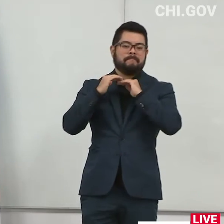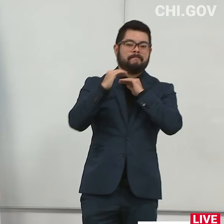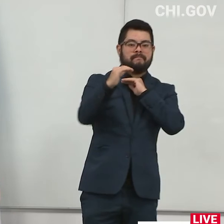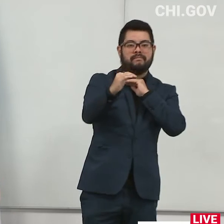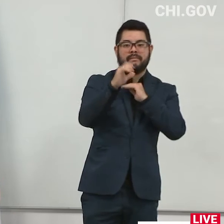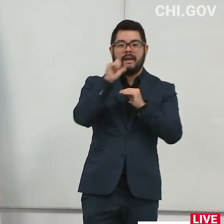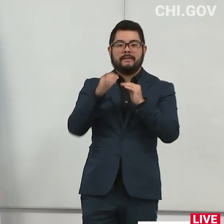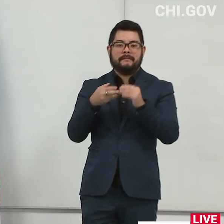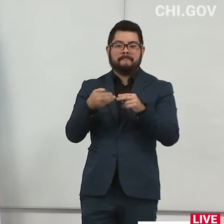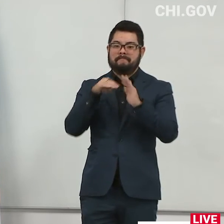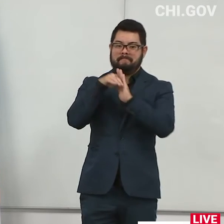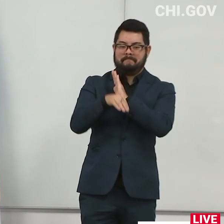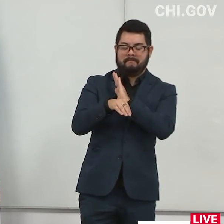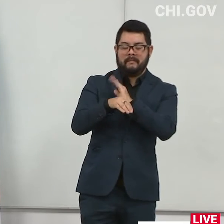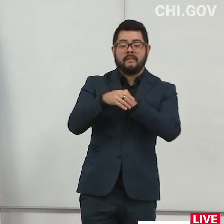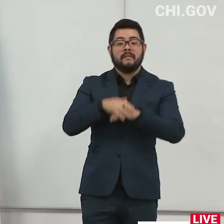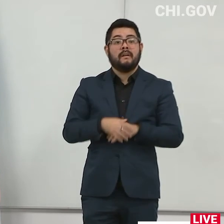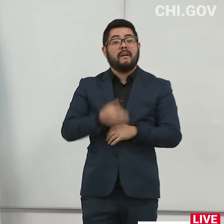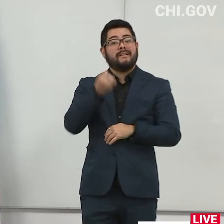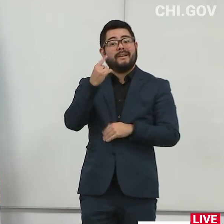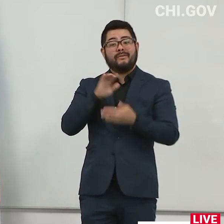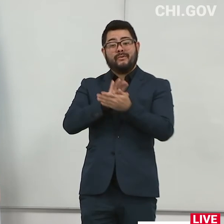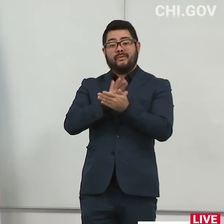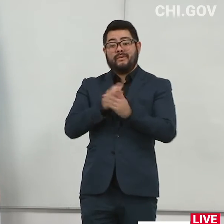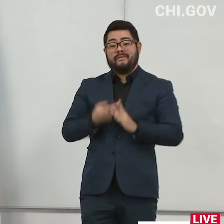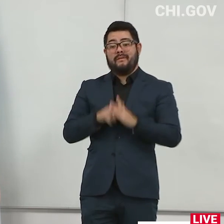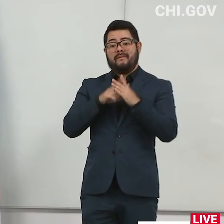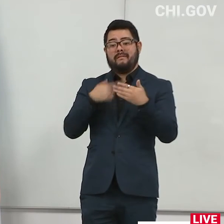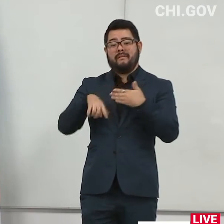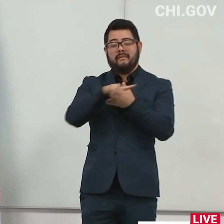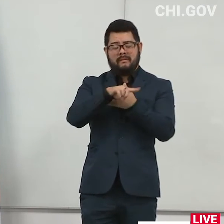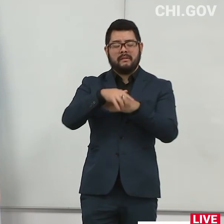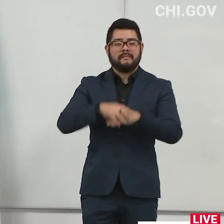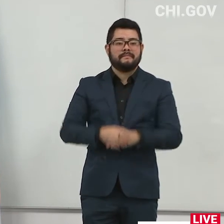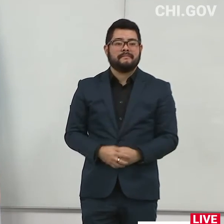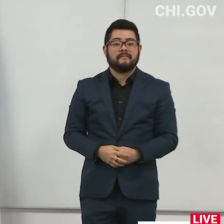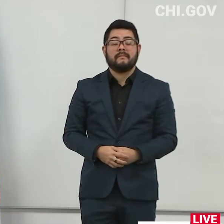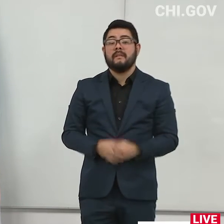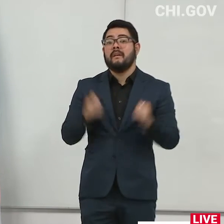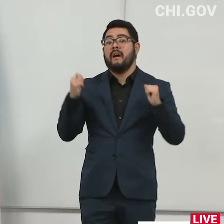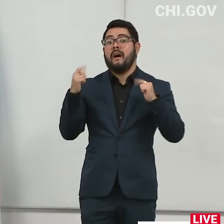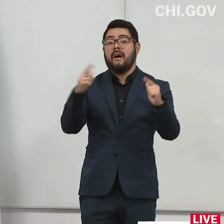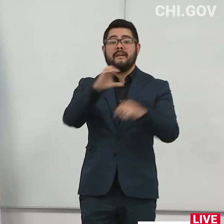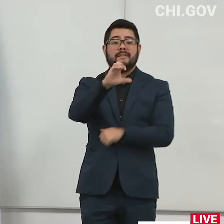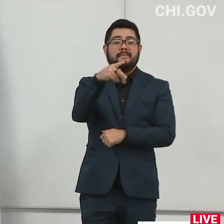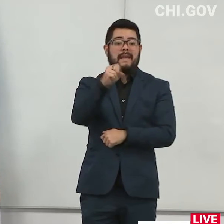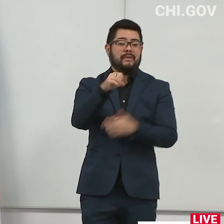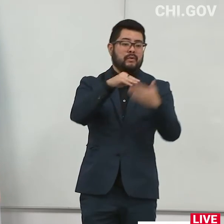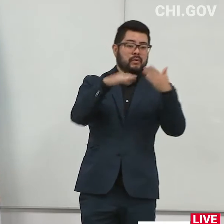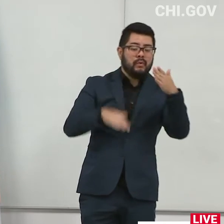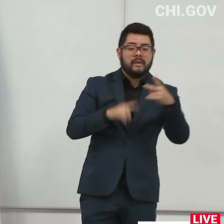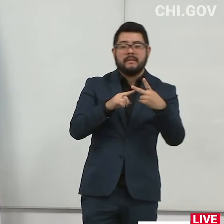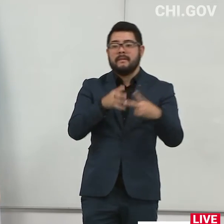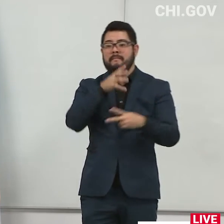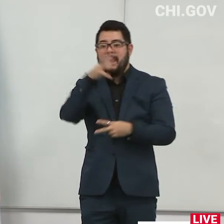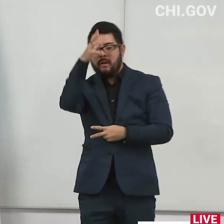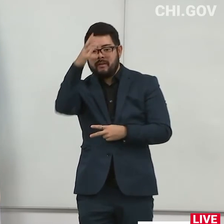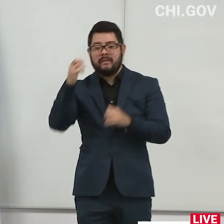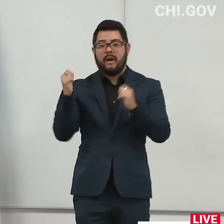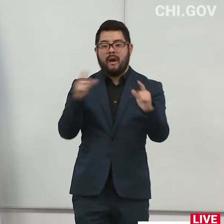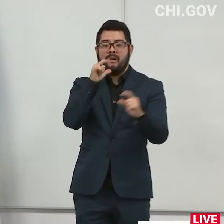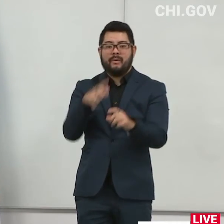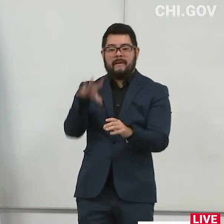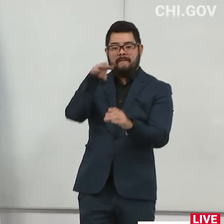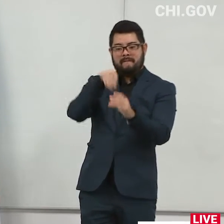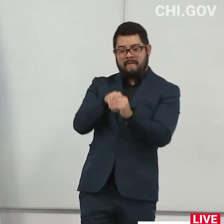starting next week. And I want to say this to every CPS student and parent and all of our stakeholders. We